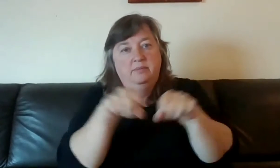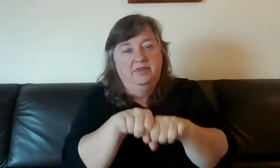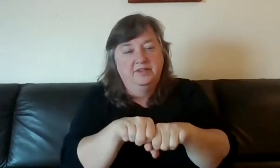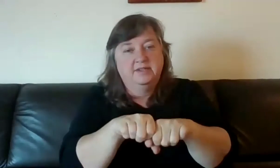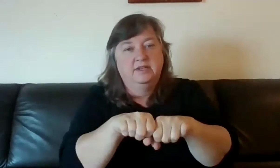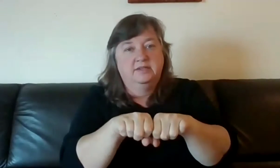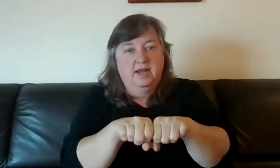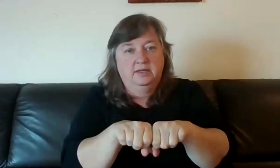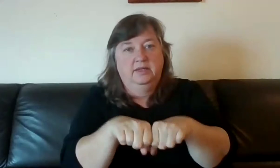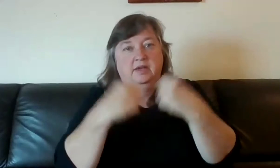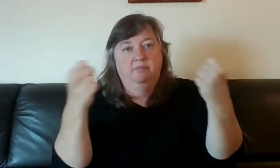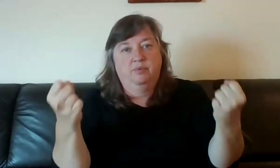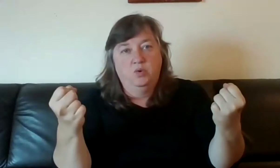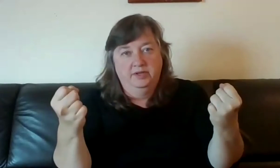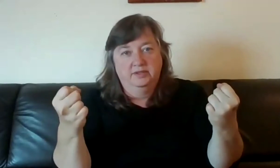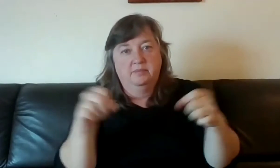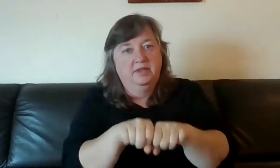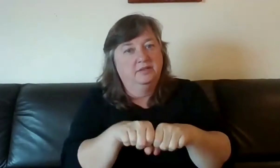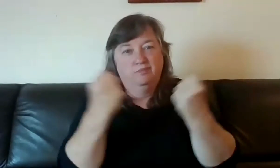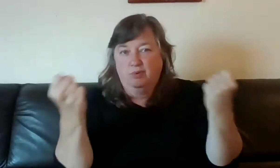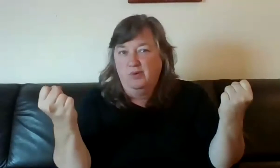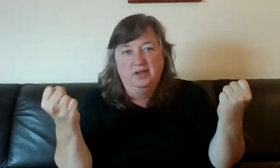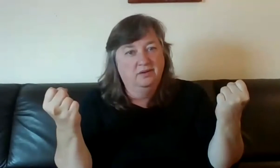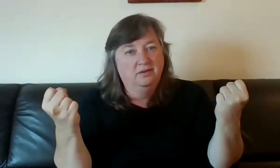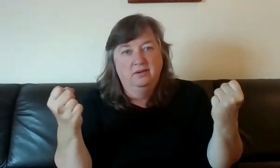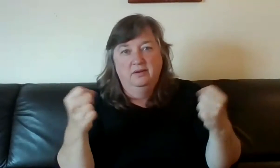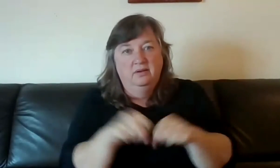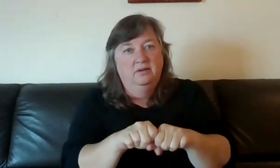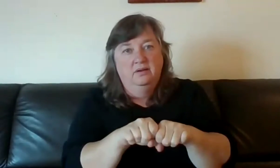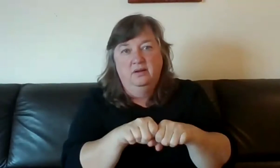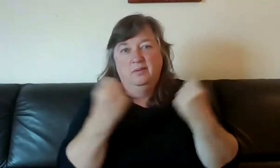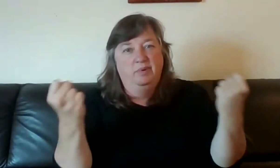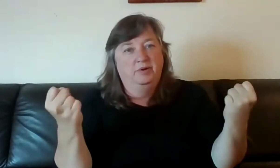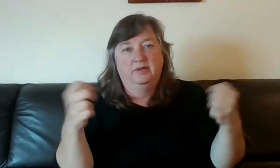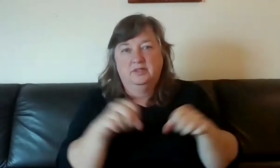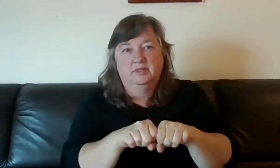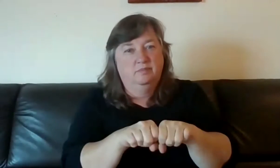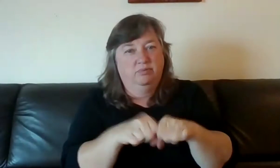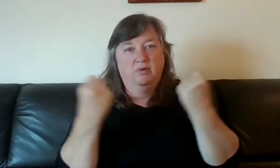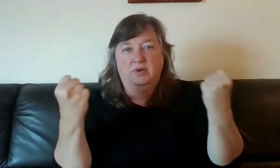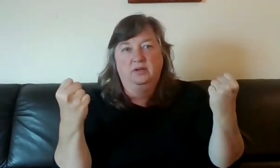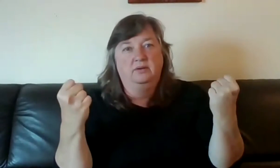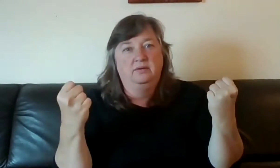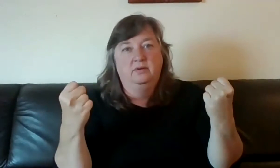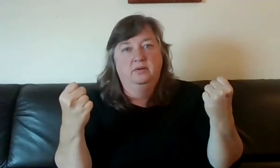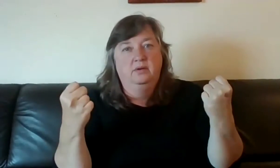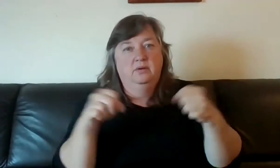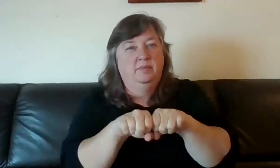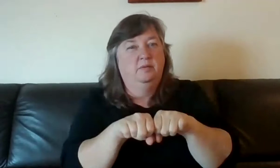But this is technically broken. Something is broken. Ah, bummer, it's just broken. I'm going to